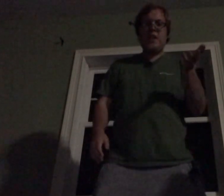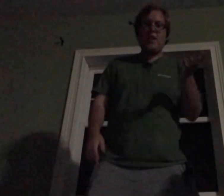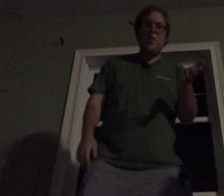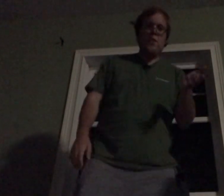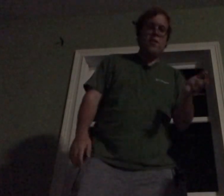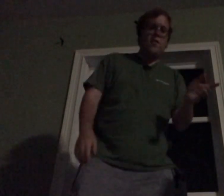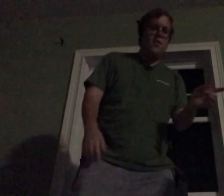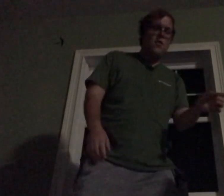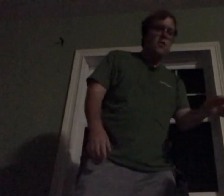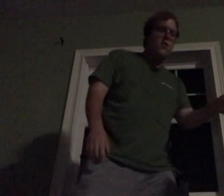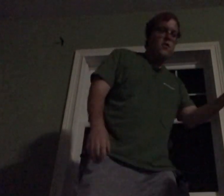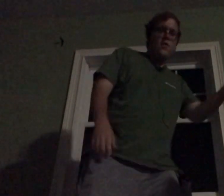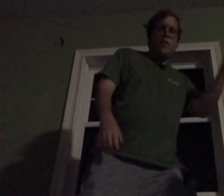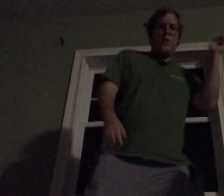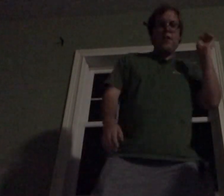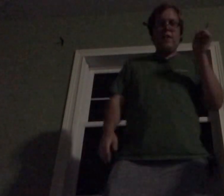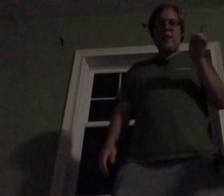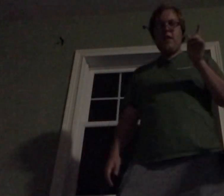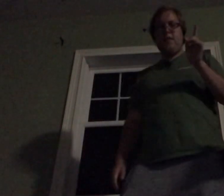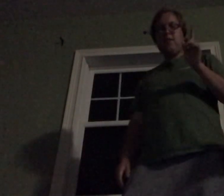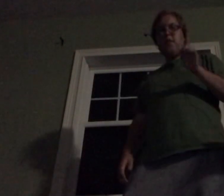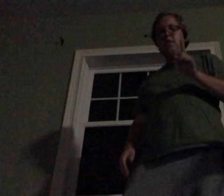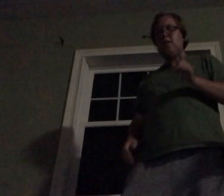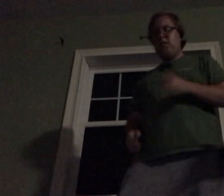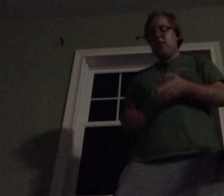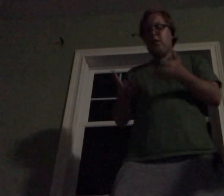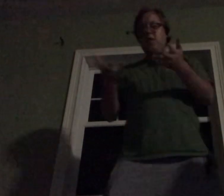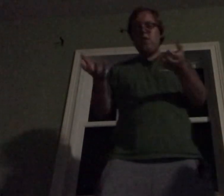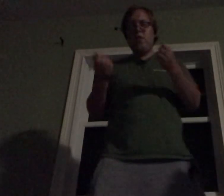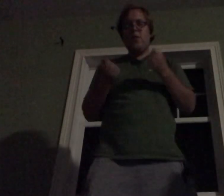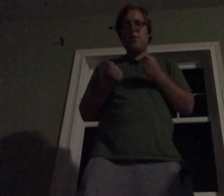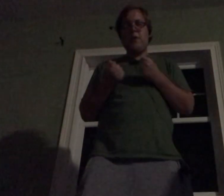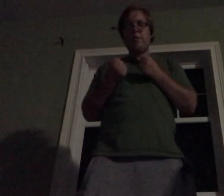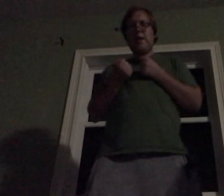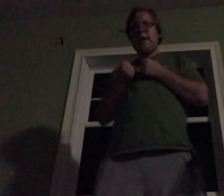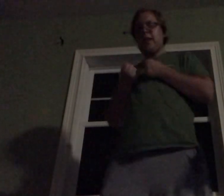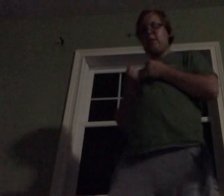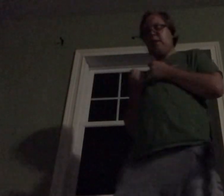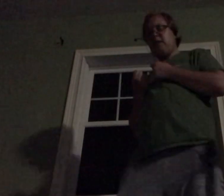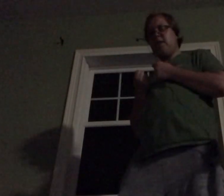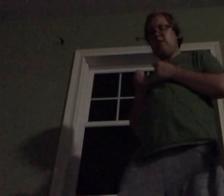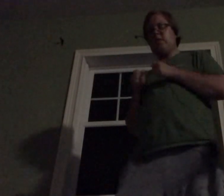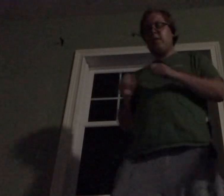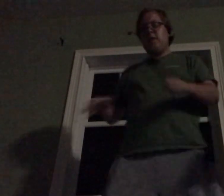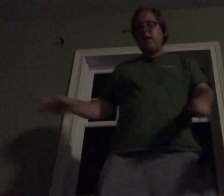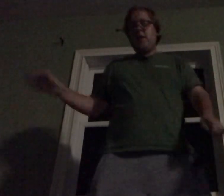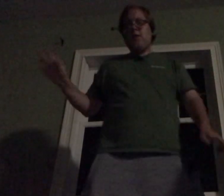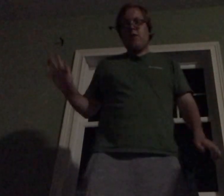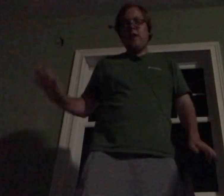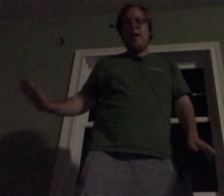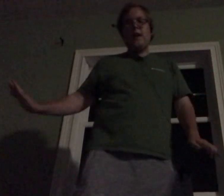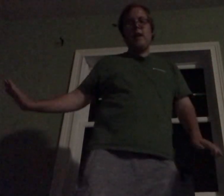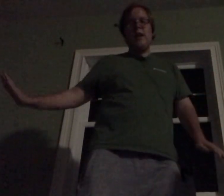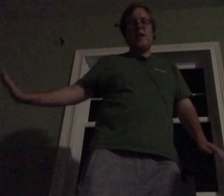you. You got this. You're going places. Ignore the